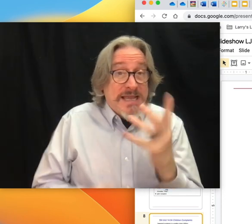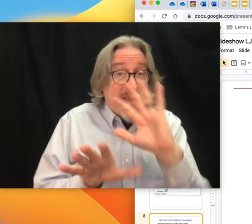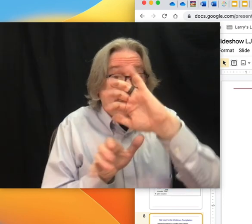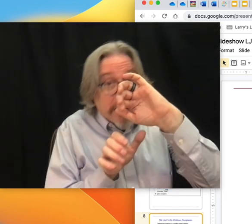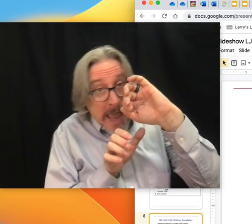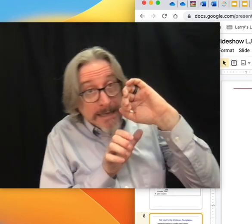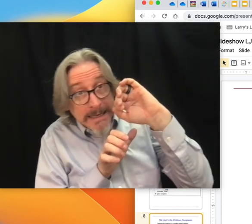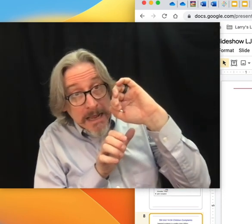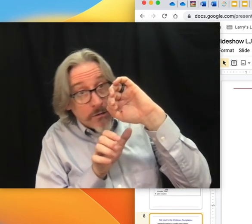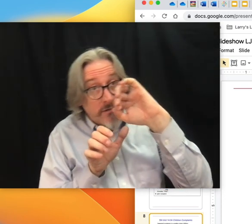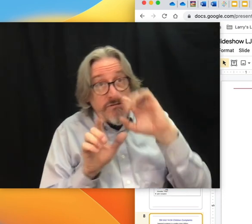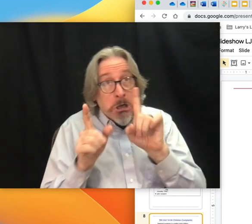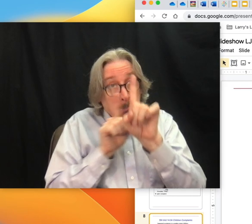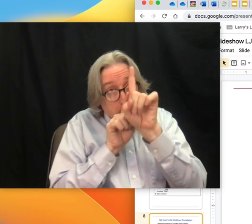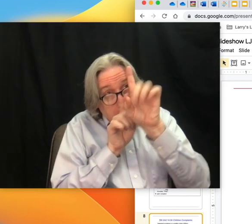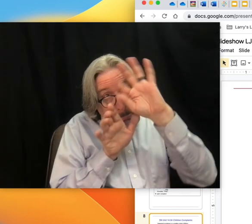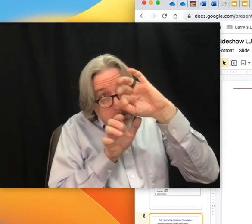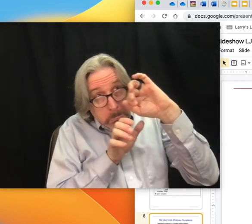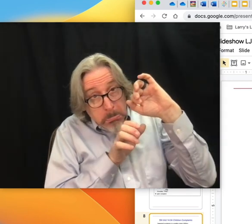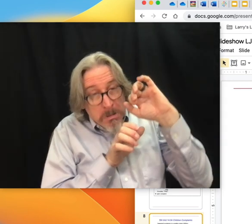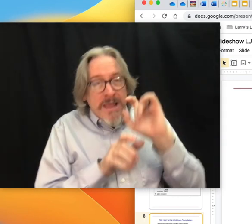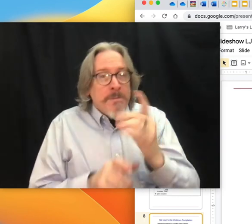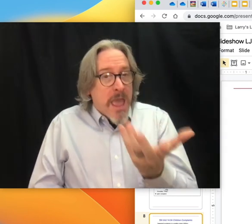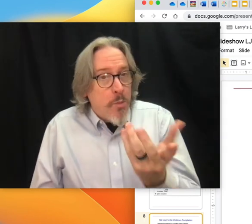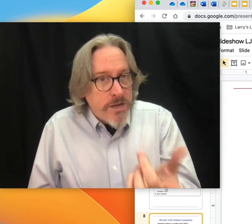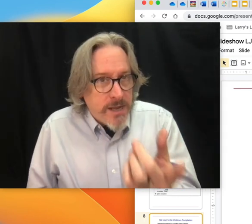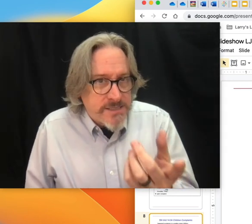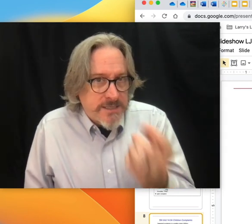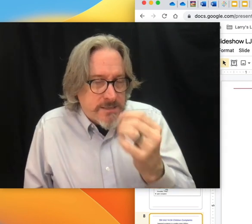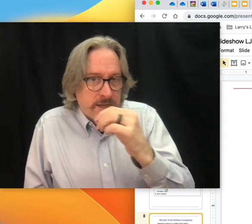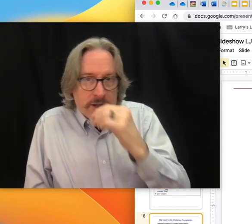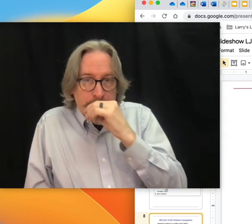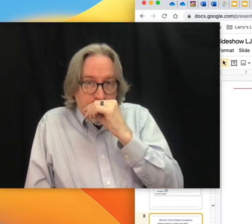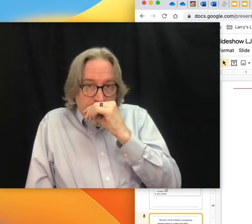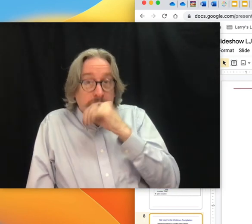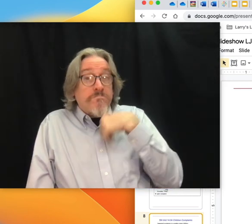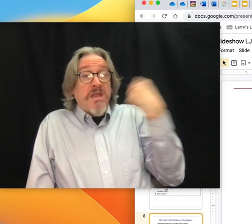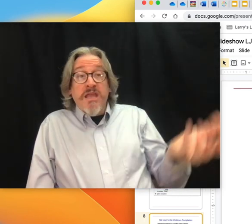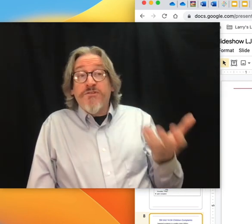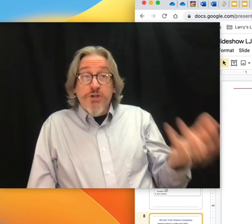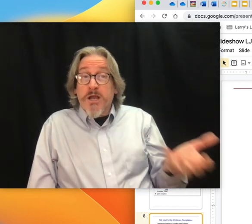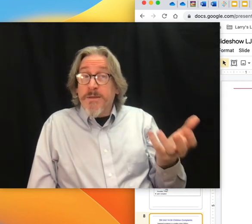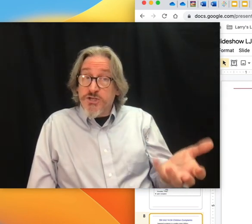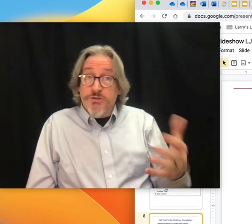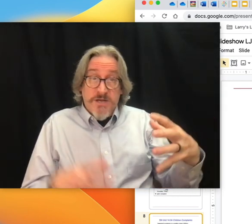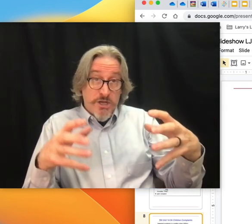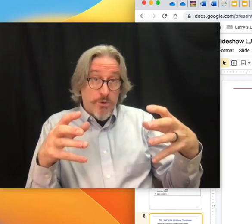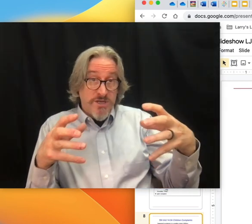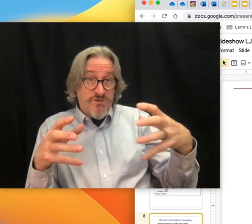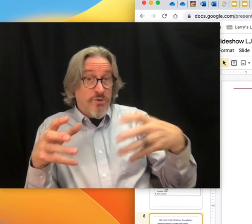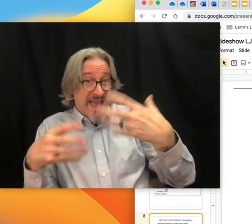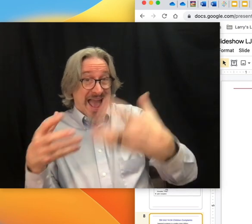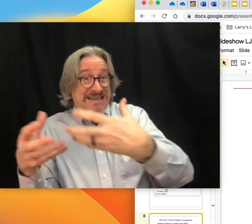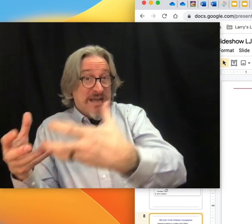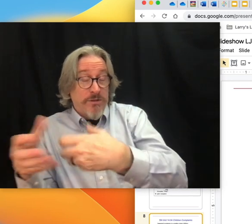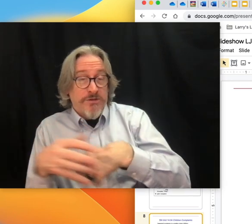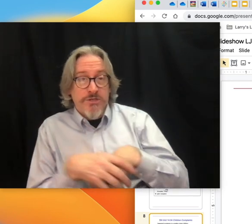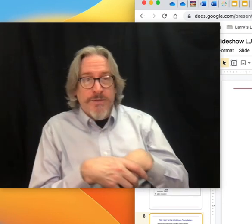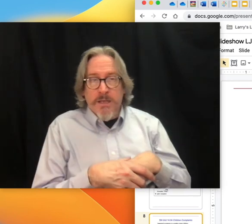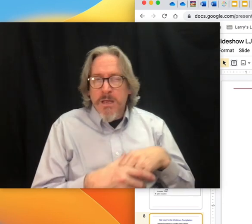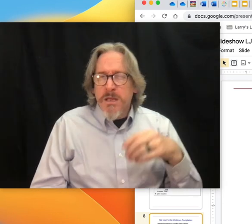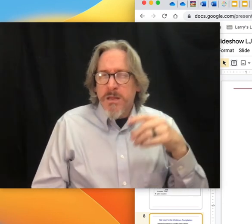So again, that little acting out of, and one nice thing to think about, if you're talking about children and you're going to sort of act